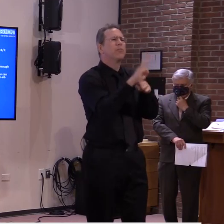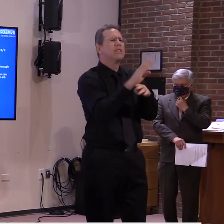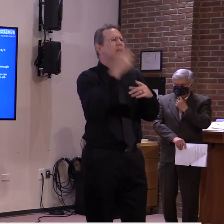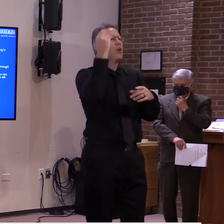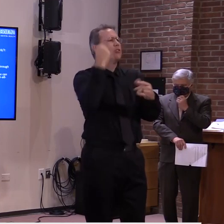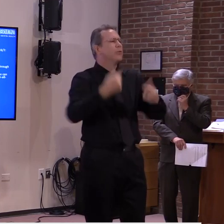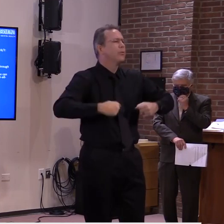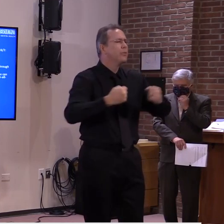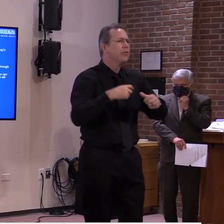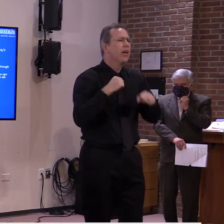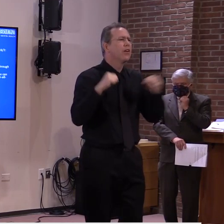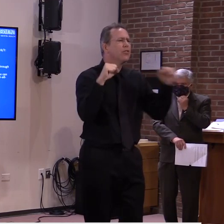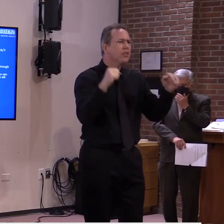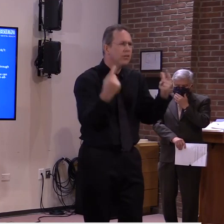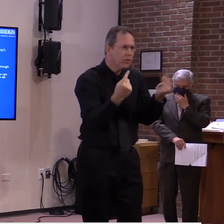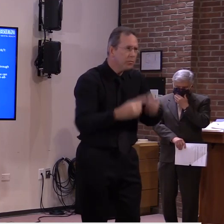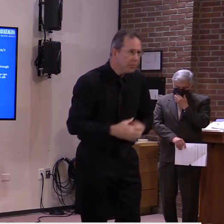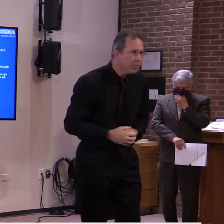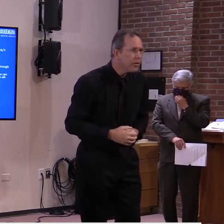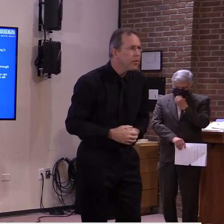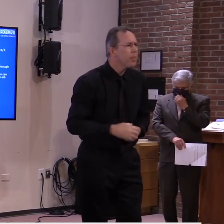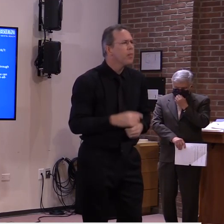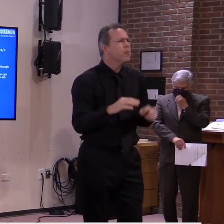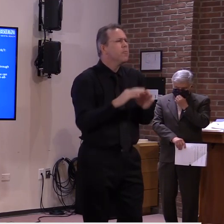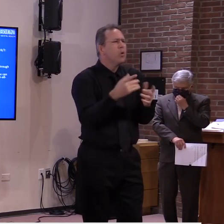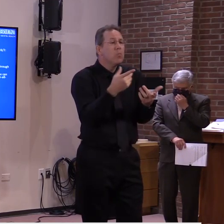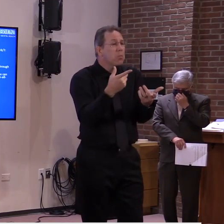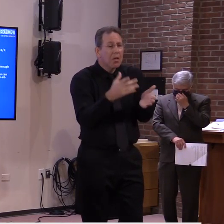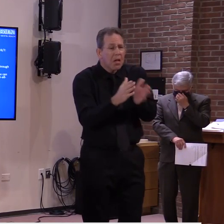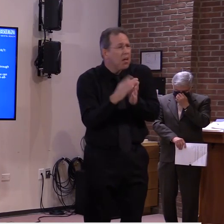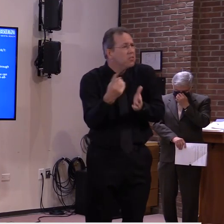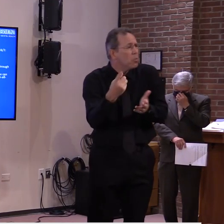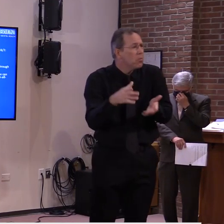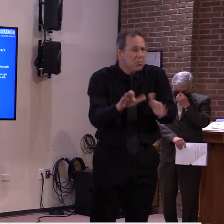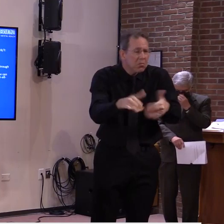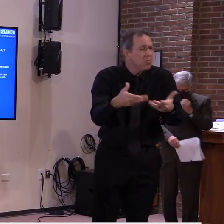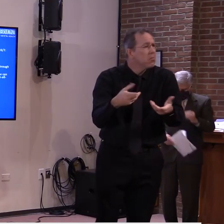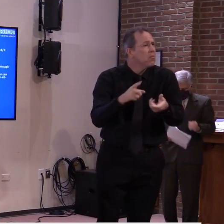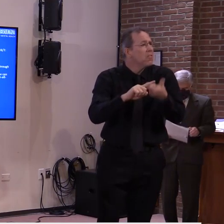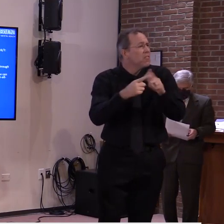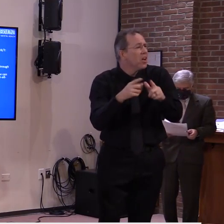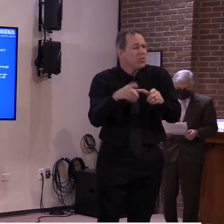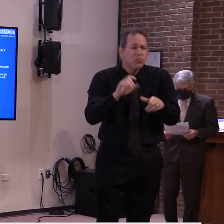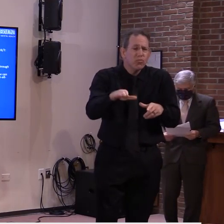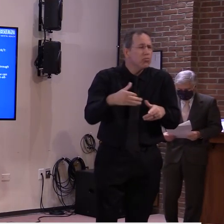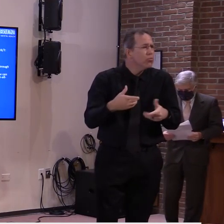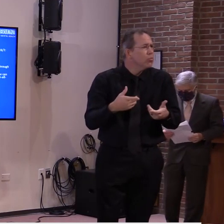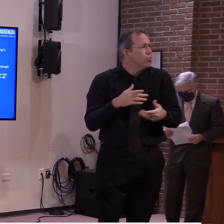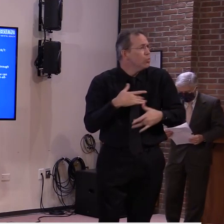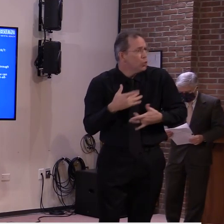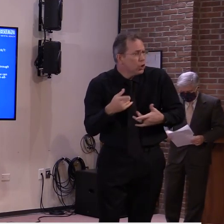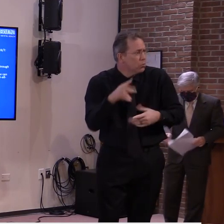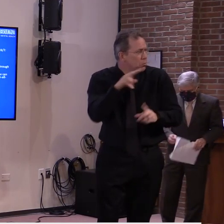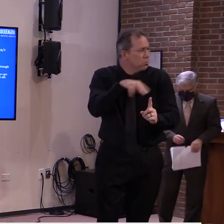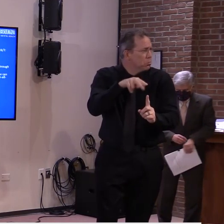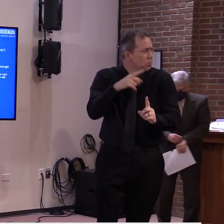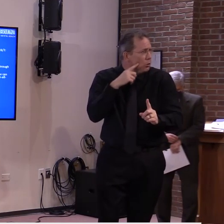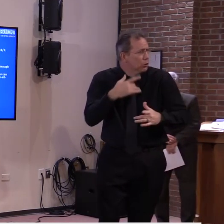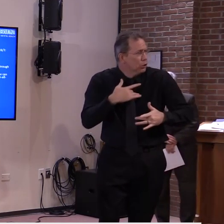their concerns. Their answers will guide how you talk with them. And if as a parent, you're worried about your children's mental